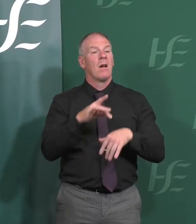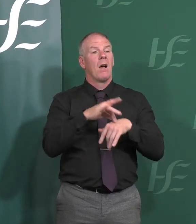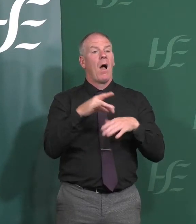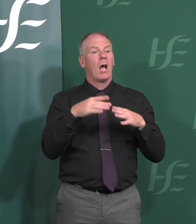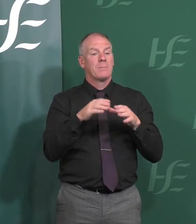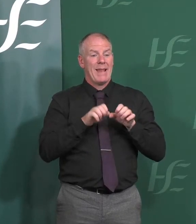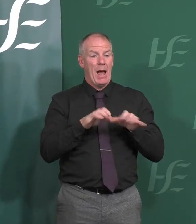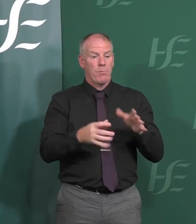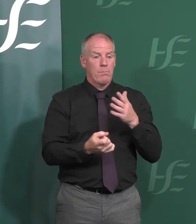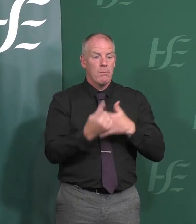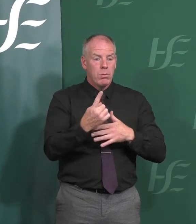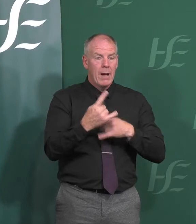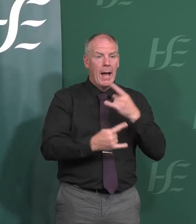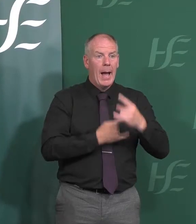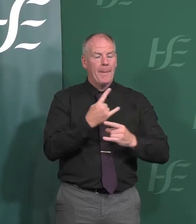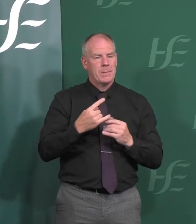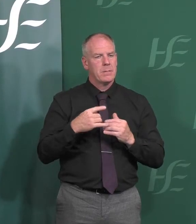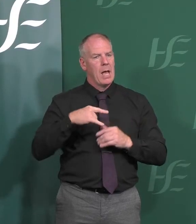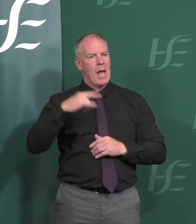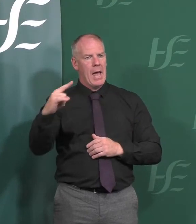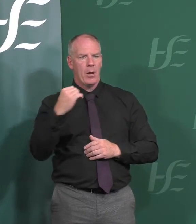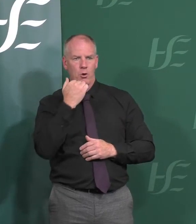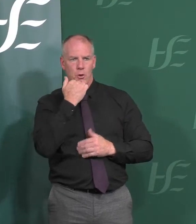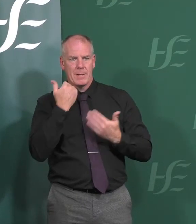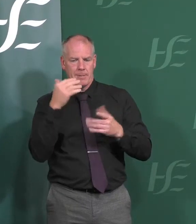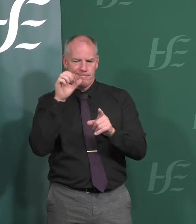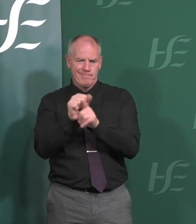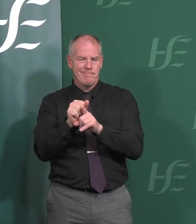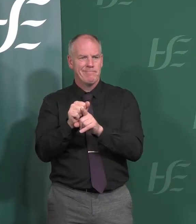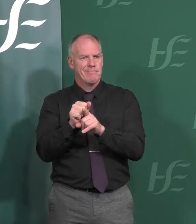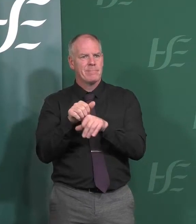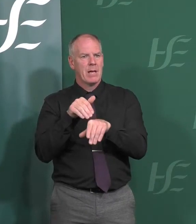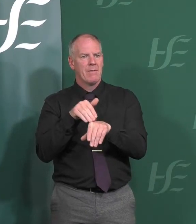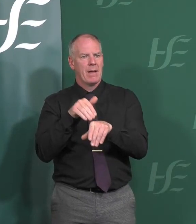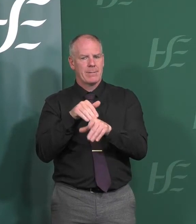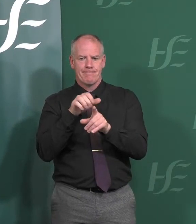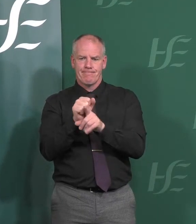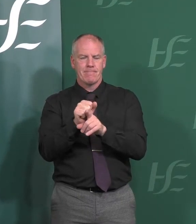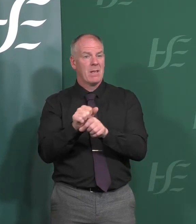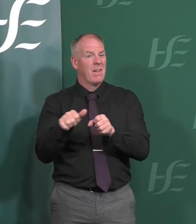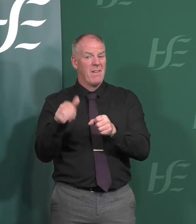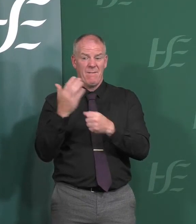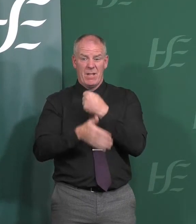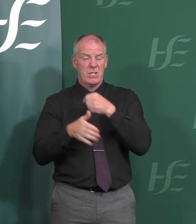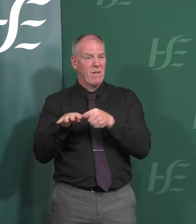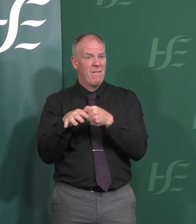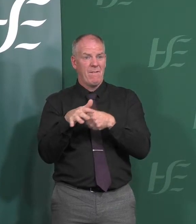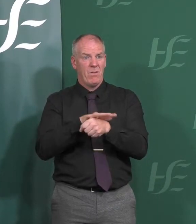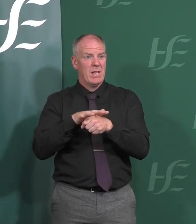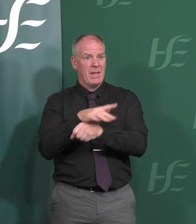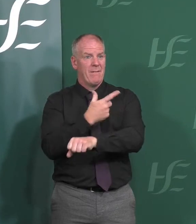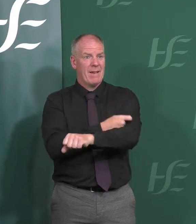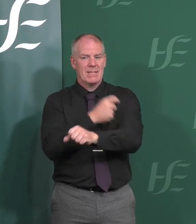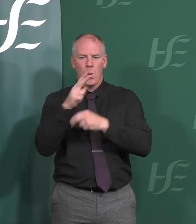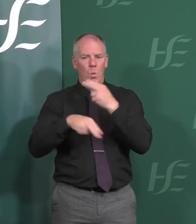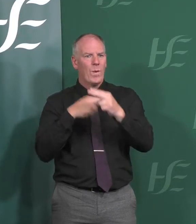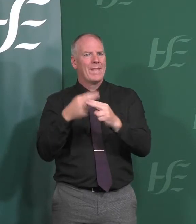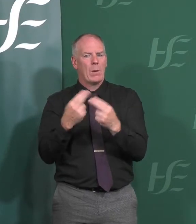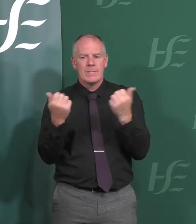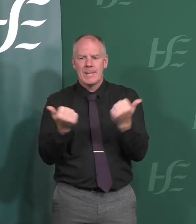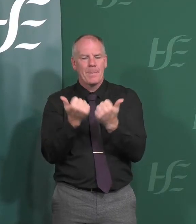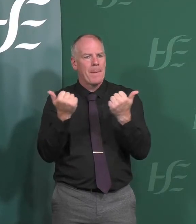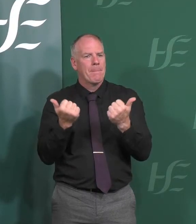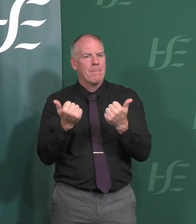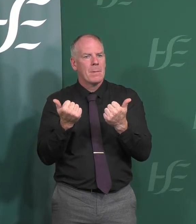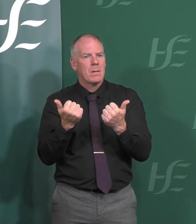are occurring now, a much higher proportion of the infected individuals detected are fully vaccinated and asymptomatic, compared